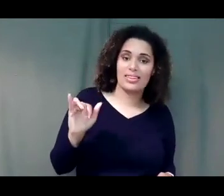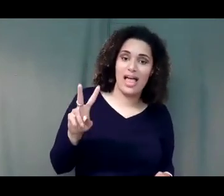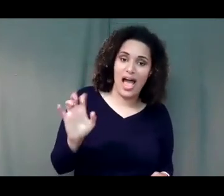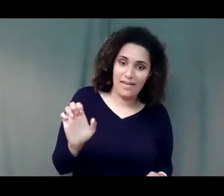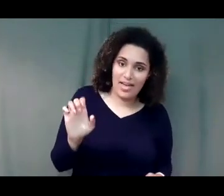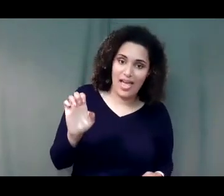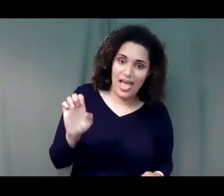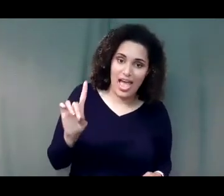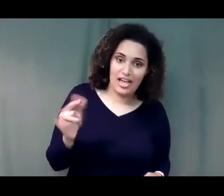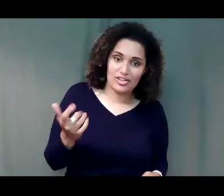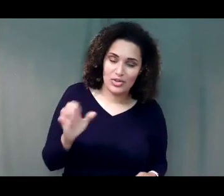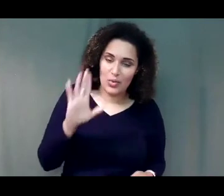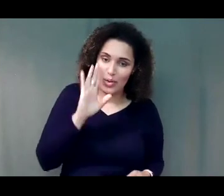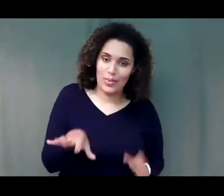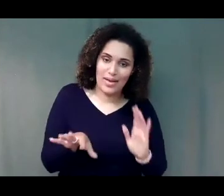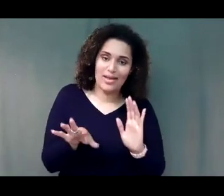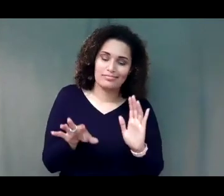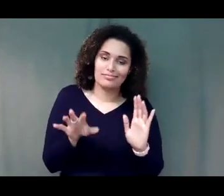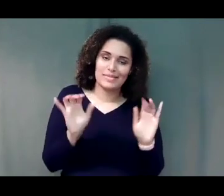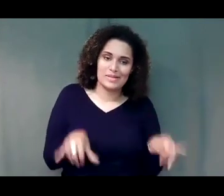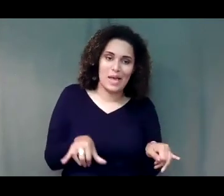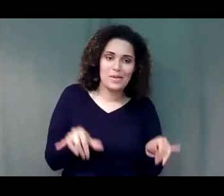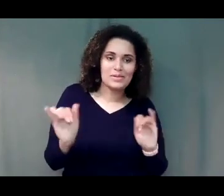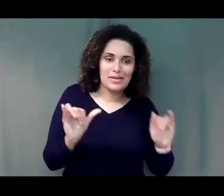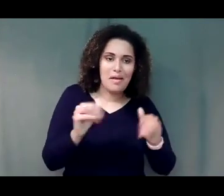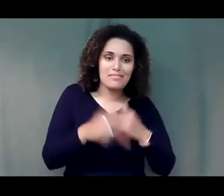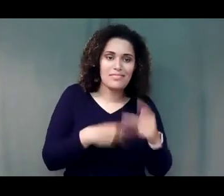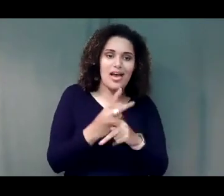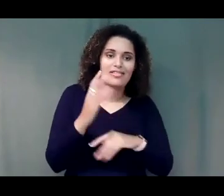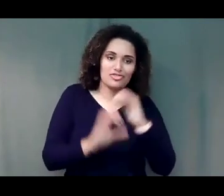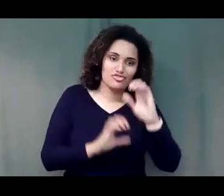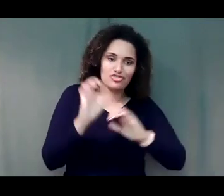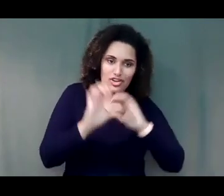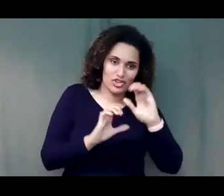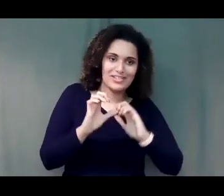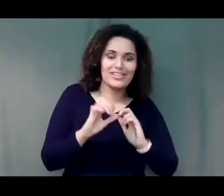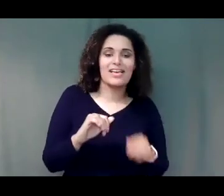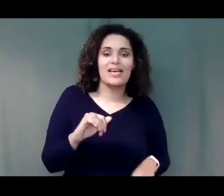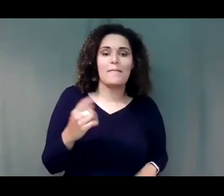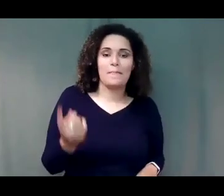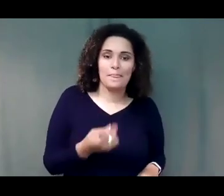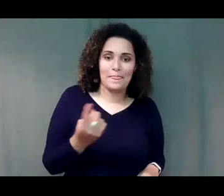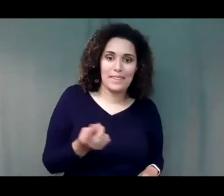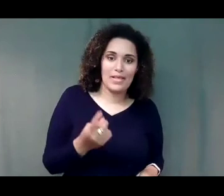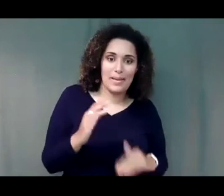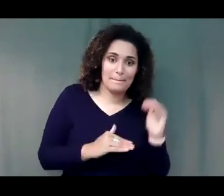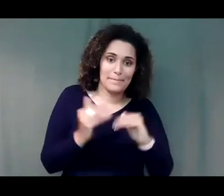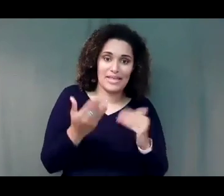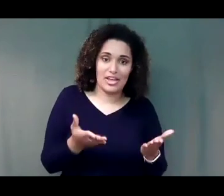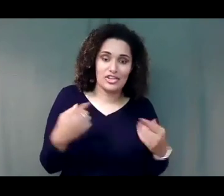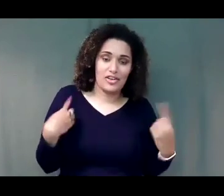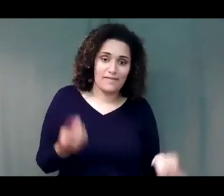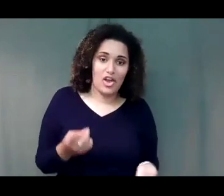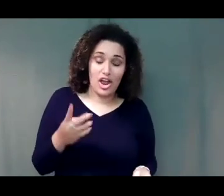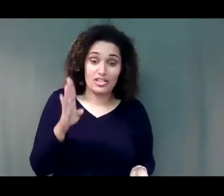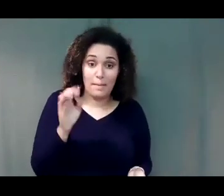have to stick with our favorite kind of construction. So there's the only thing that's built there so far is a barn, which doesn't